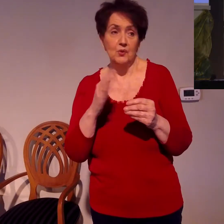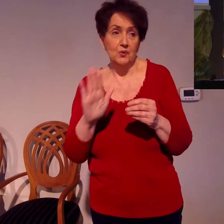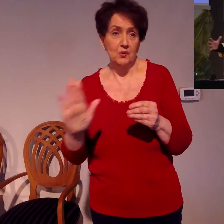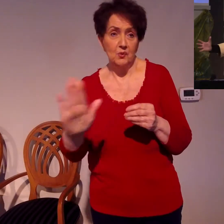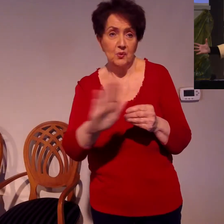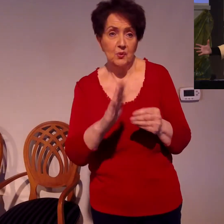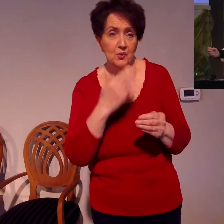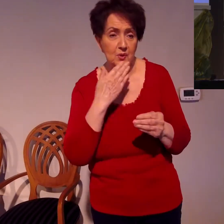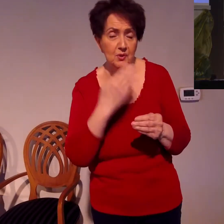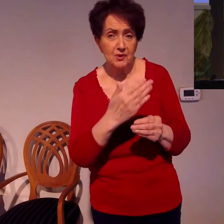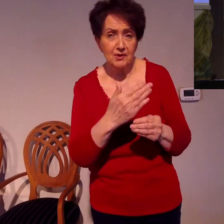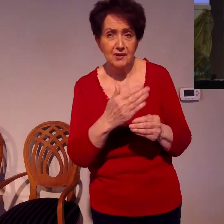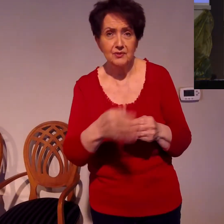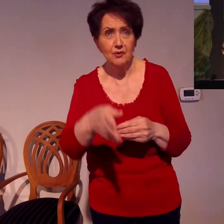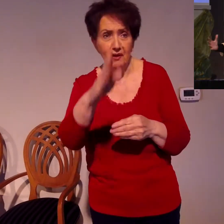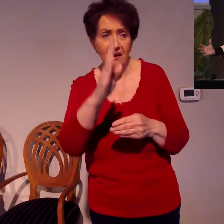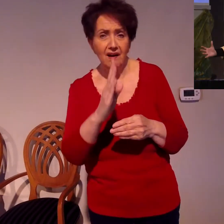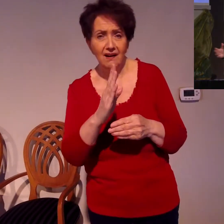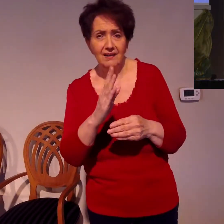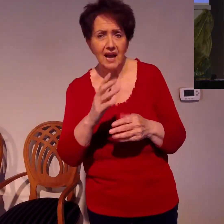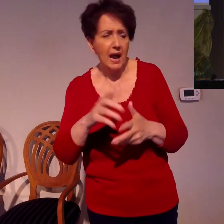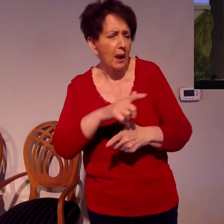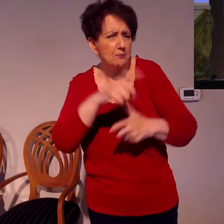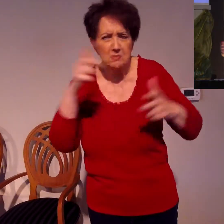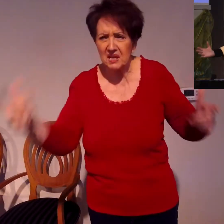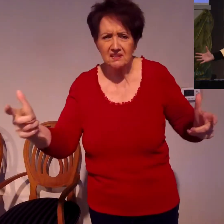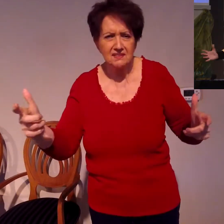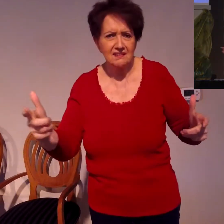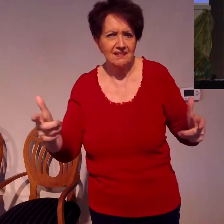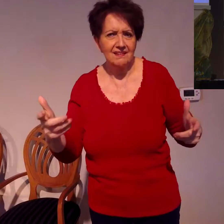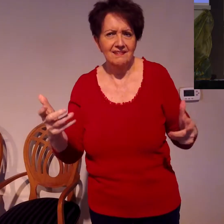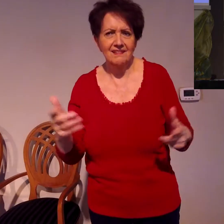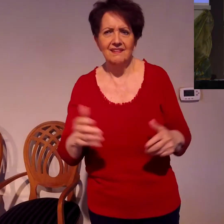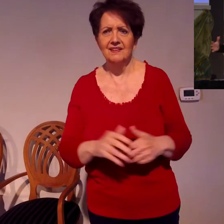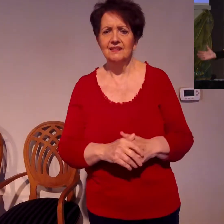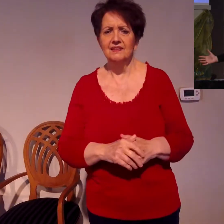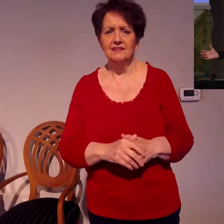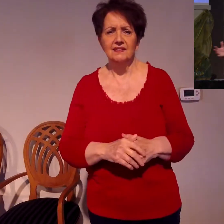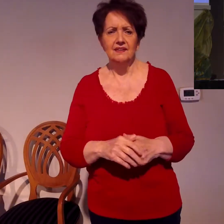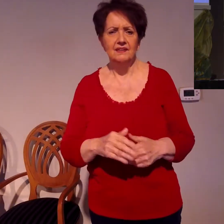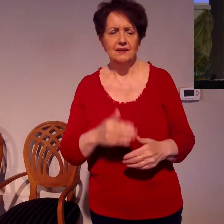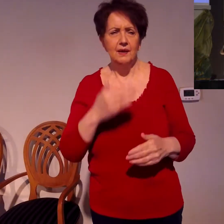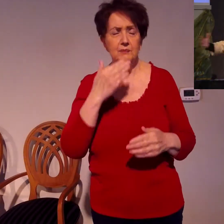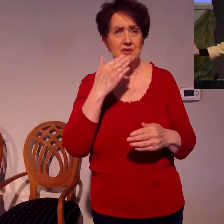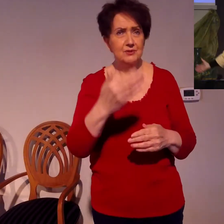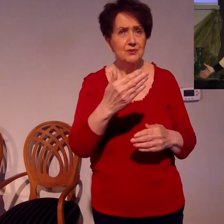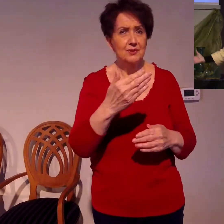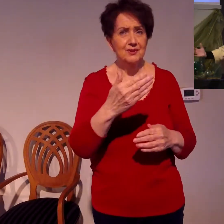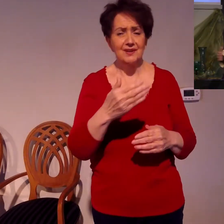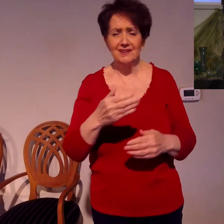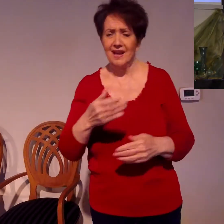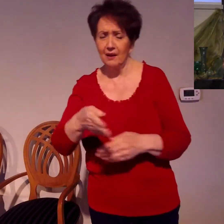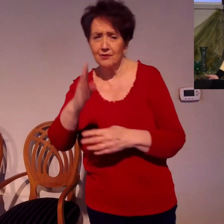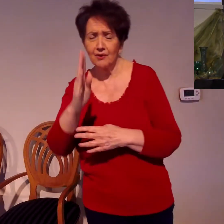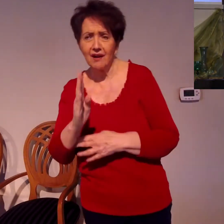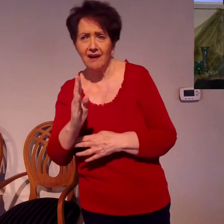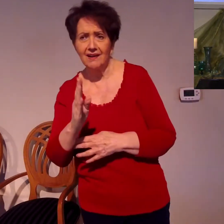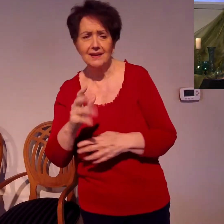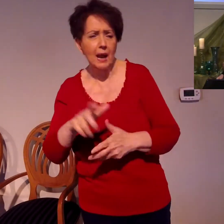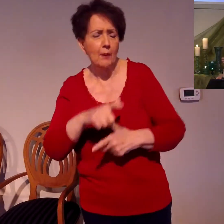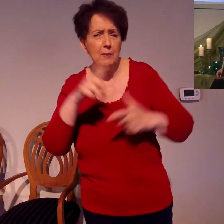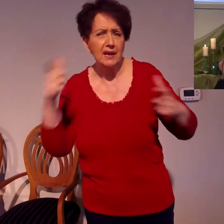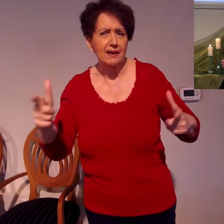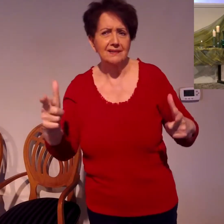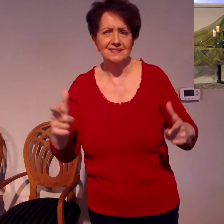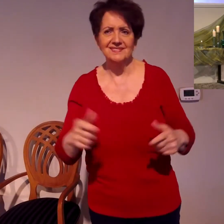How big is your God? How big is your good? How big is your God? How big is your good? How big is your God? Oh, that's a chant. We'll